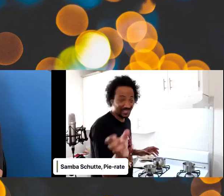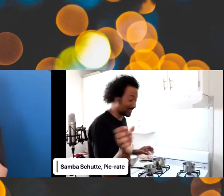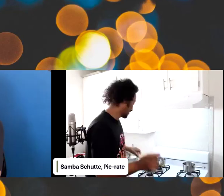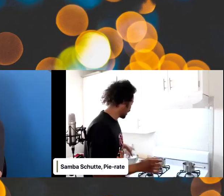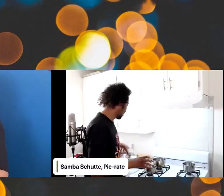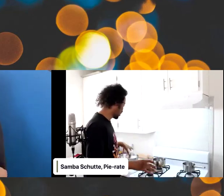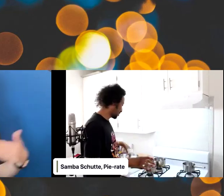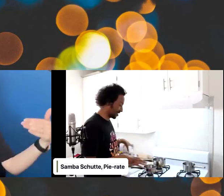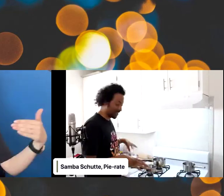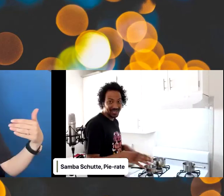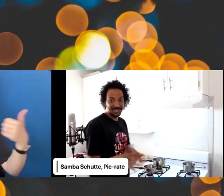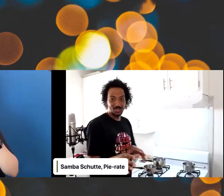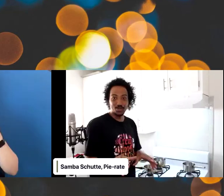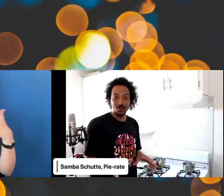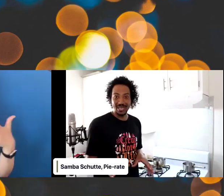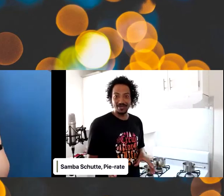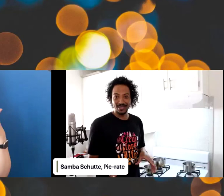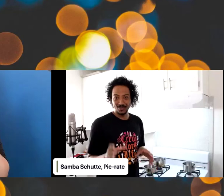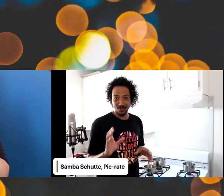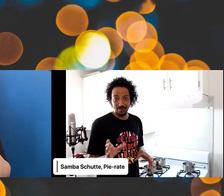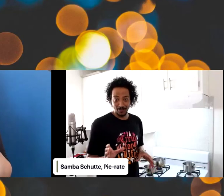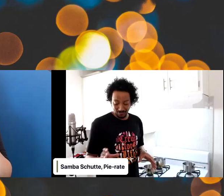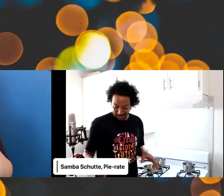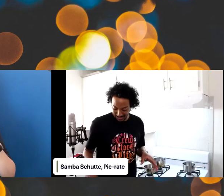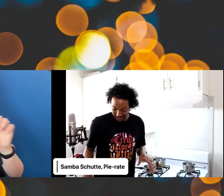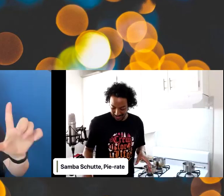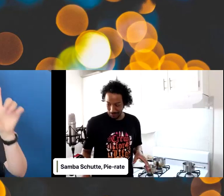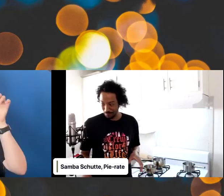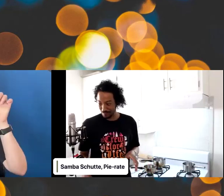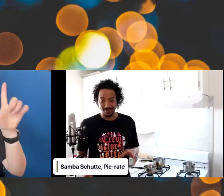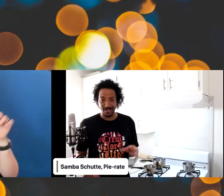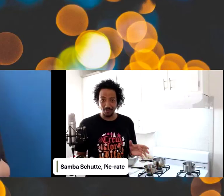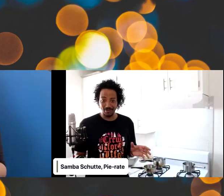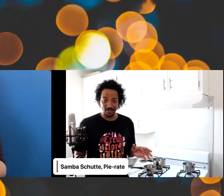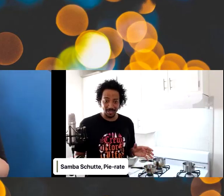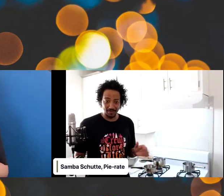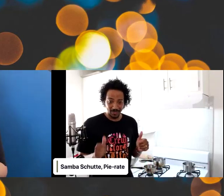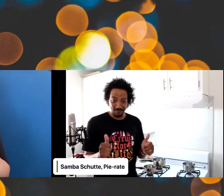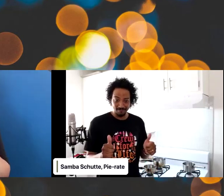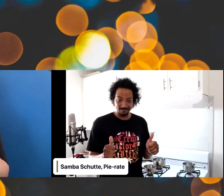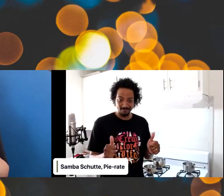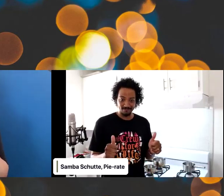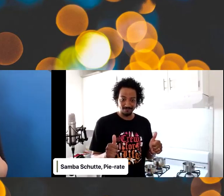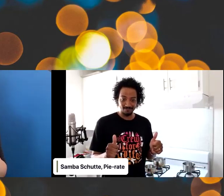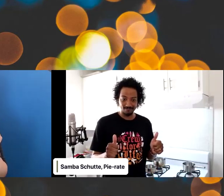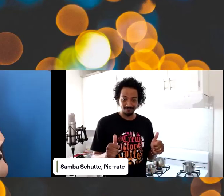in and making sure I can show you what's happening. So bear with me. I hope everyone can hear me okay.